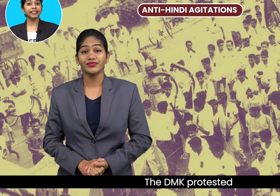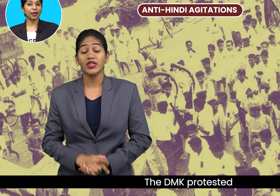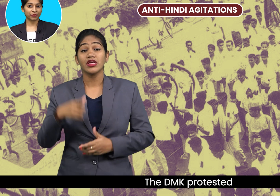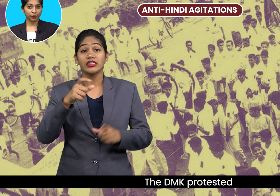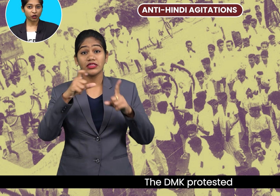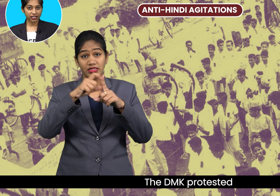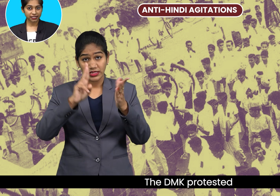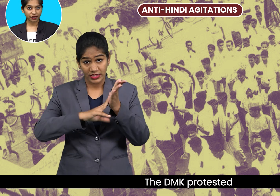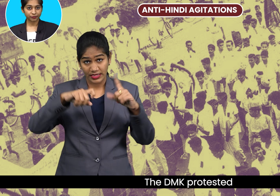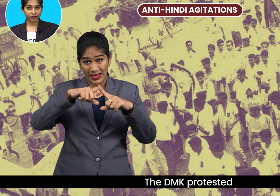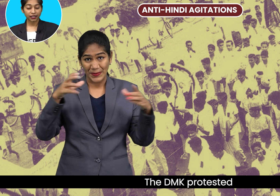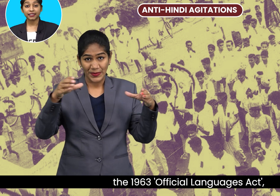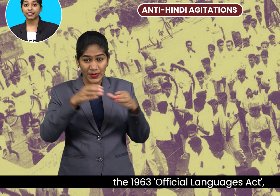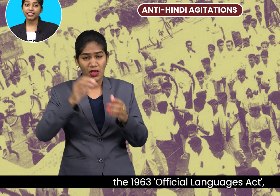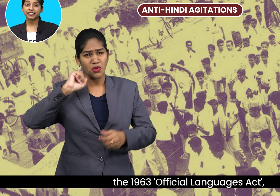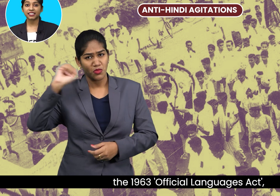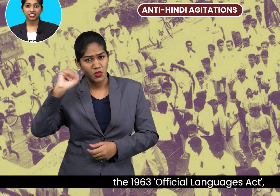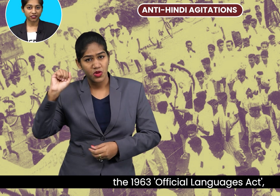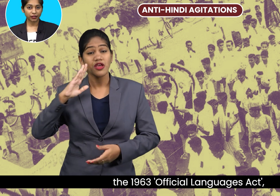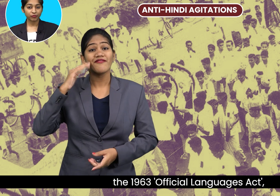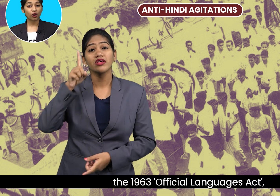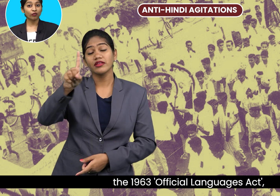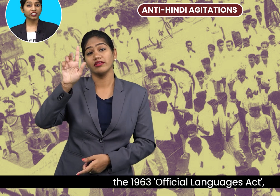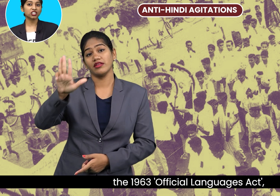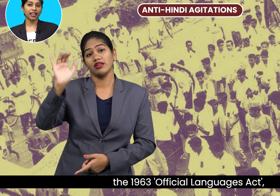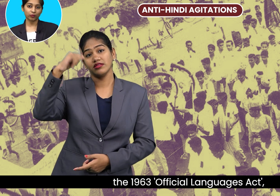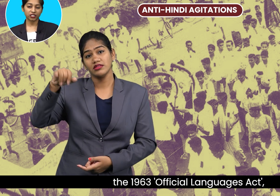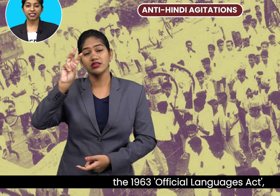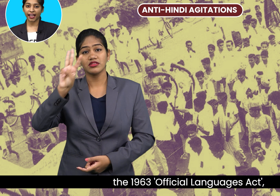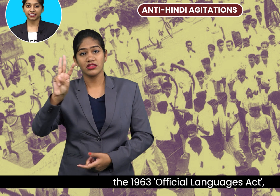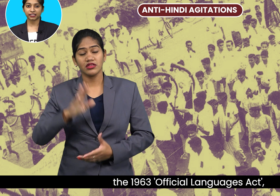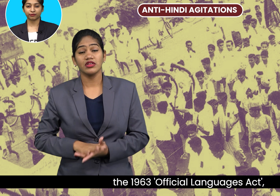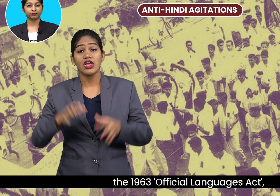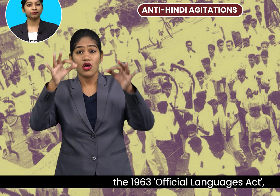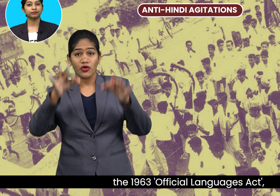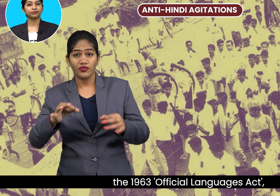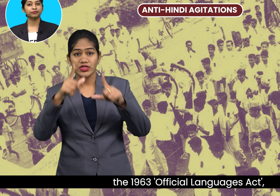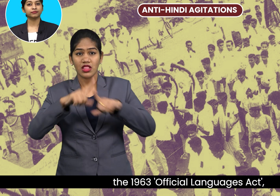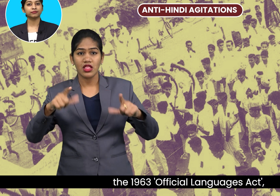The DMK protested the 1963 Official Languages Act,